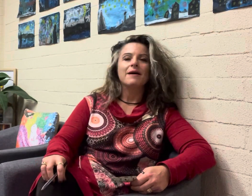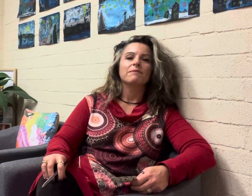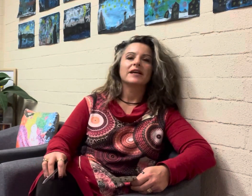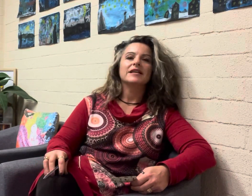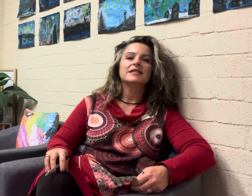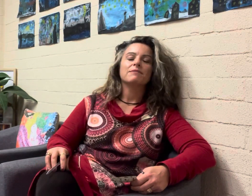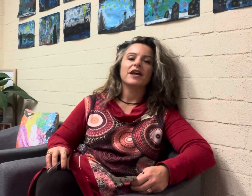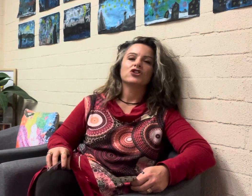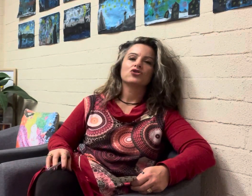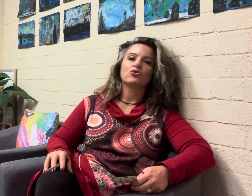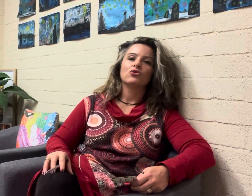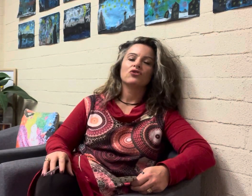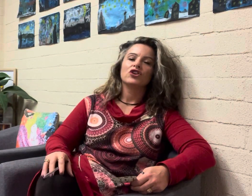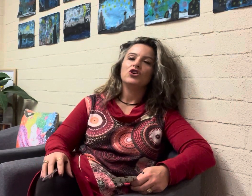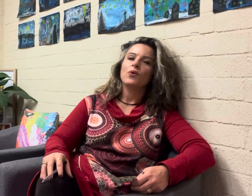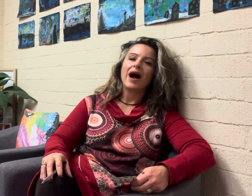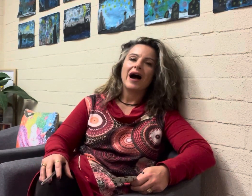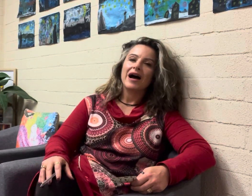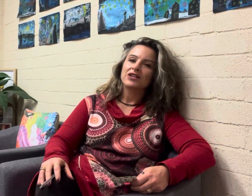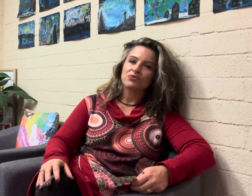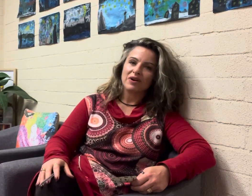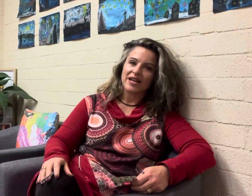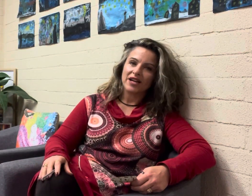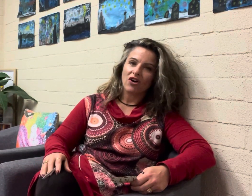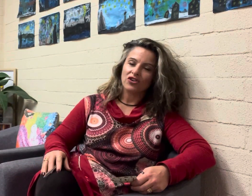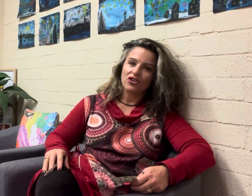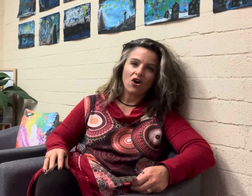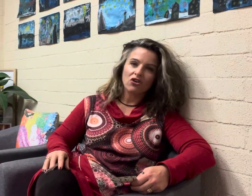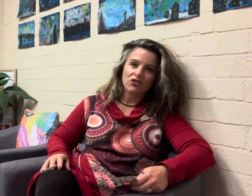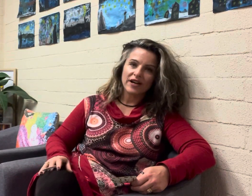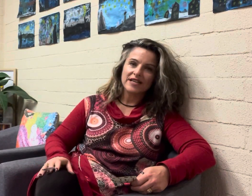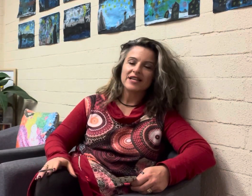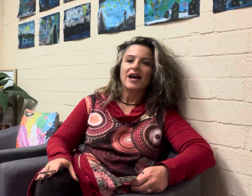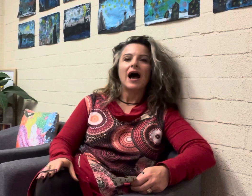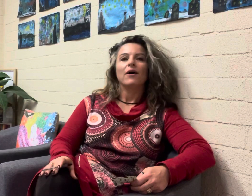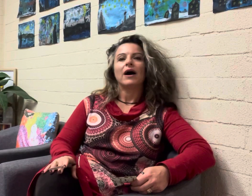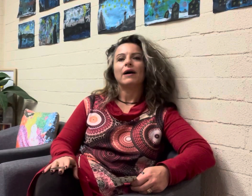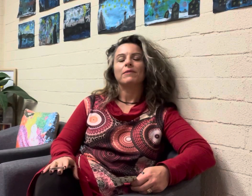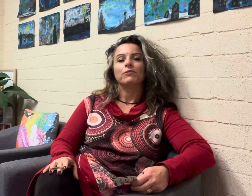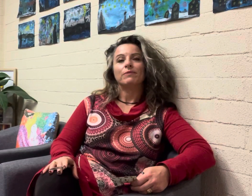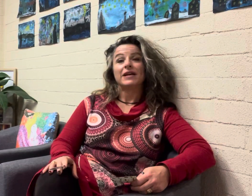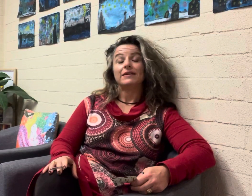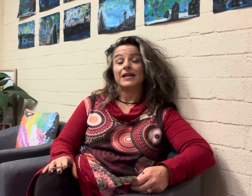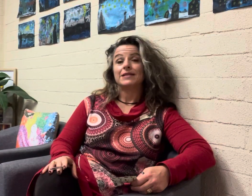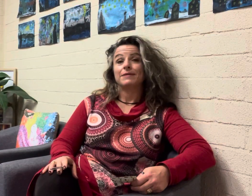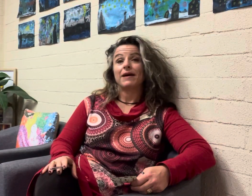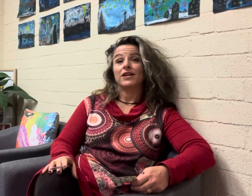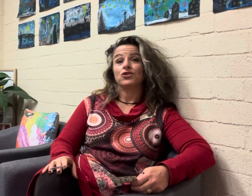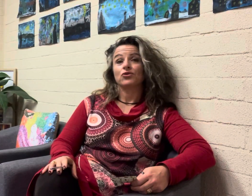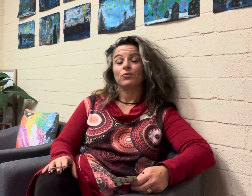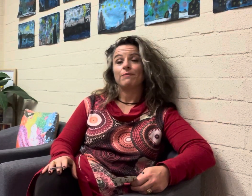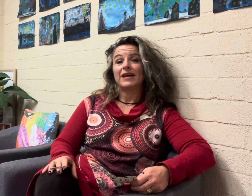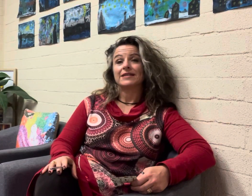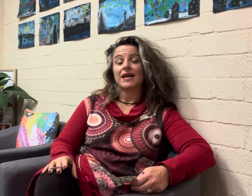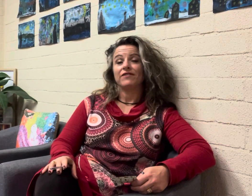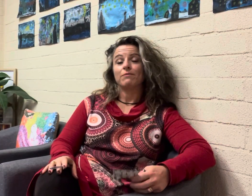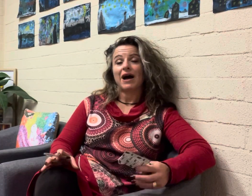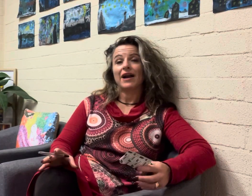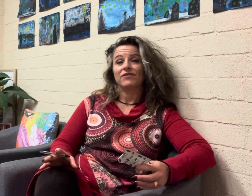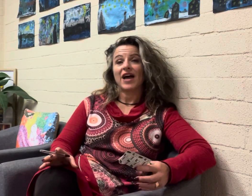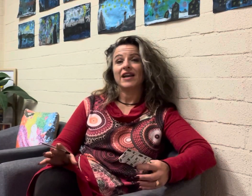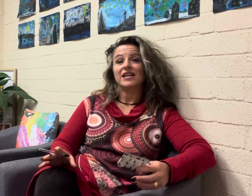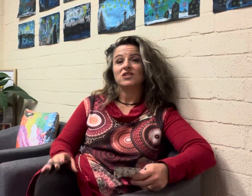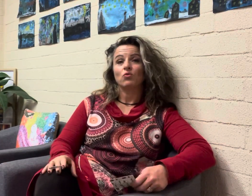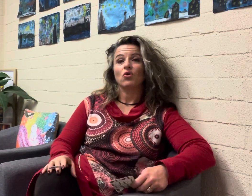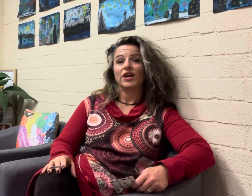one. Please make sure that you aren't running on concrete. We need to be making sure that we're being safe. And